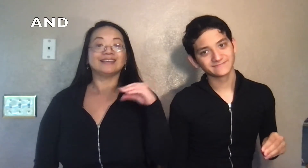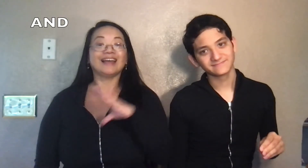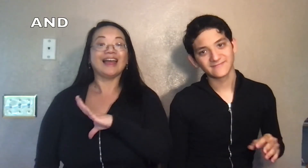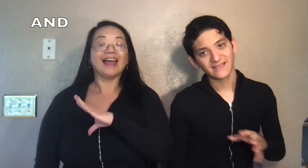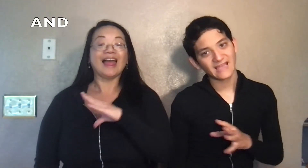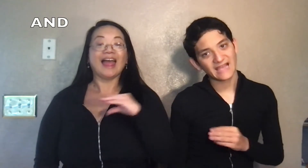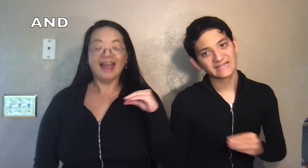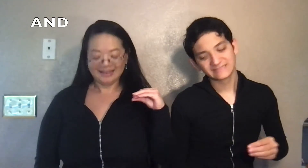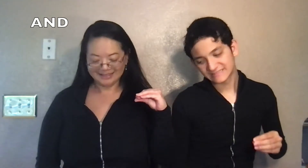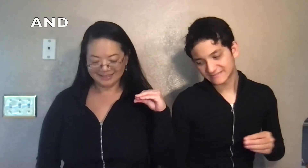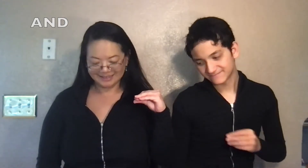And.